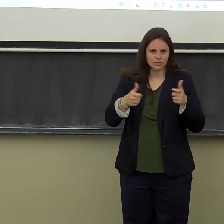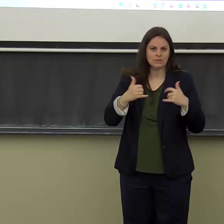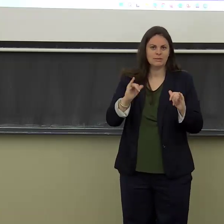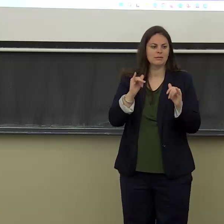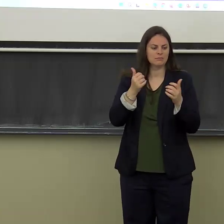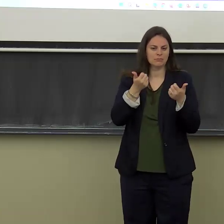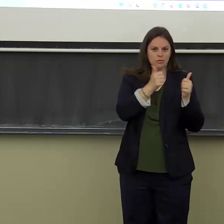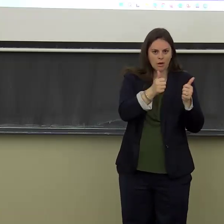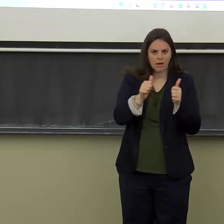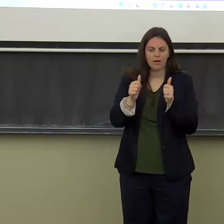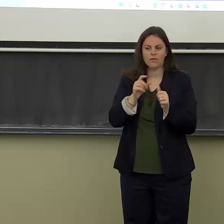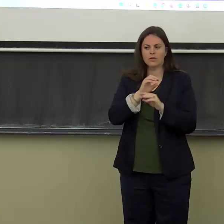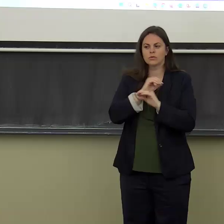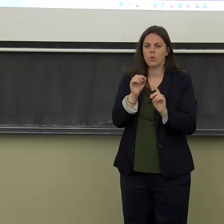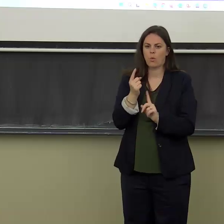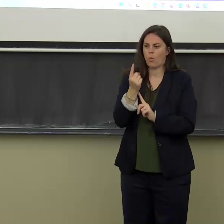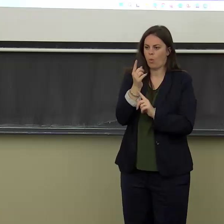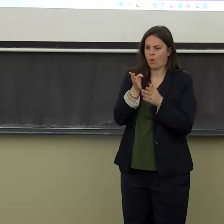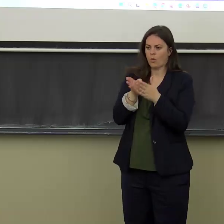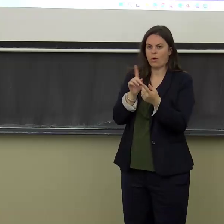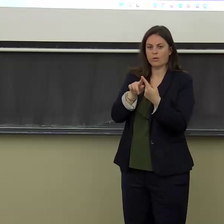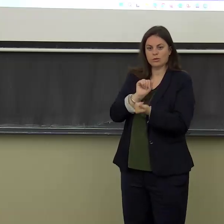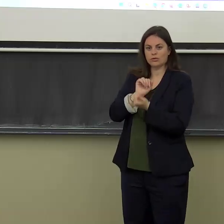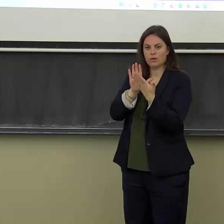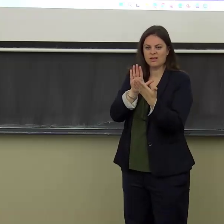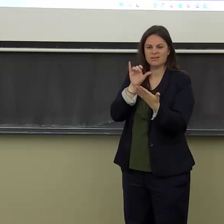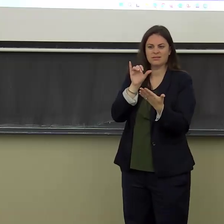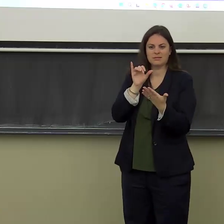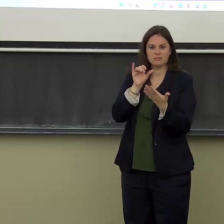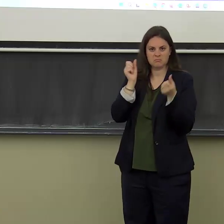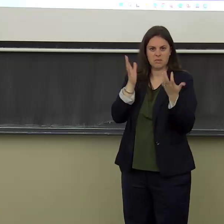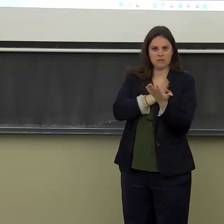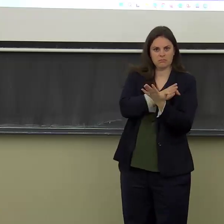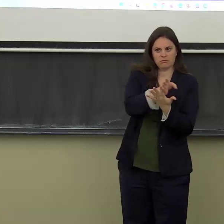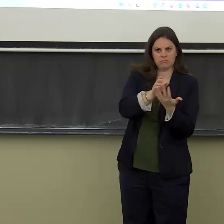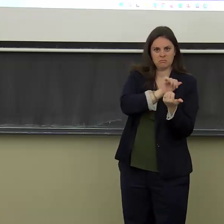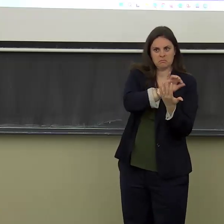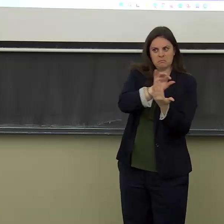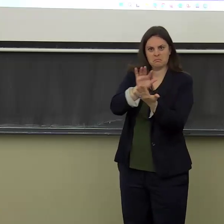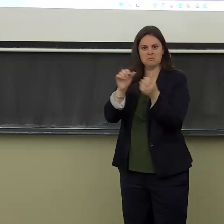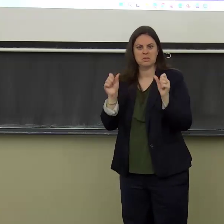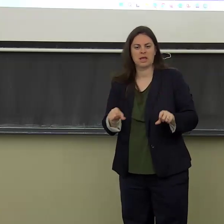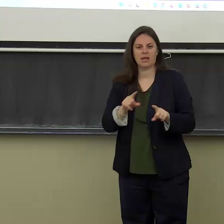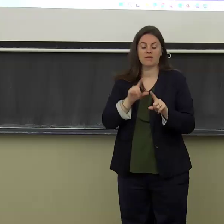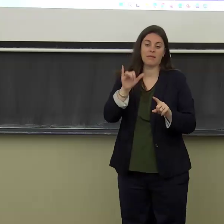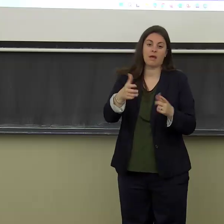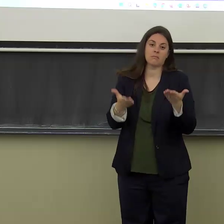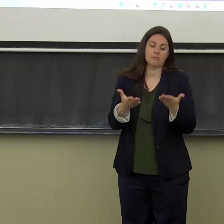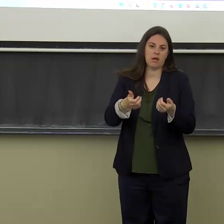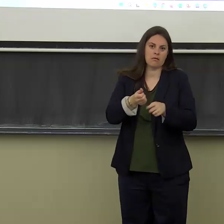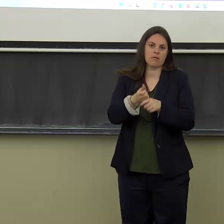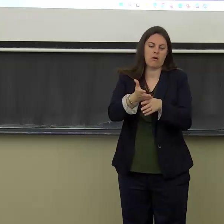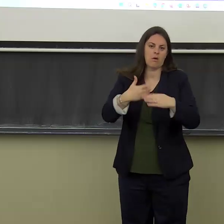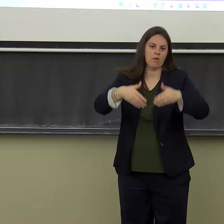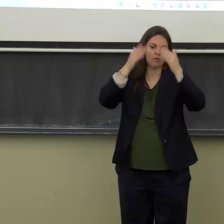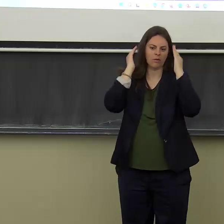response to how to address this. And that may be why it's so overwhelming. But I think as a very diverse community with very